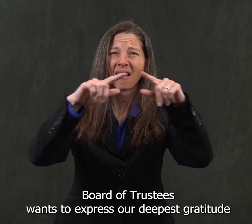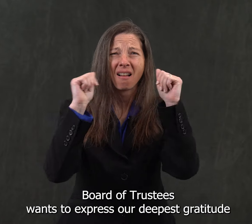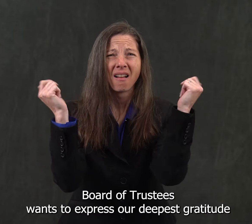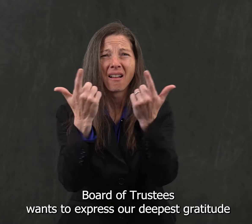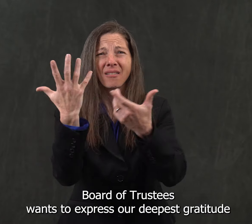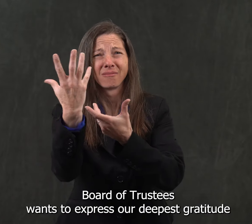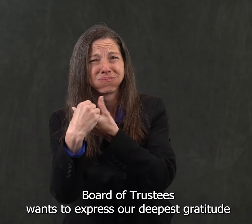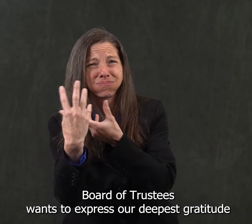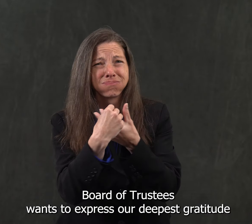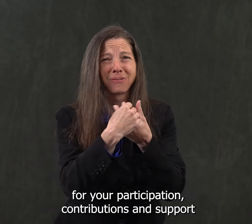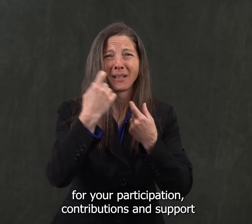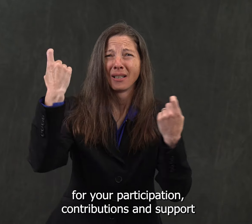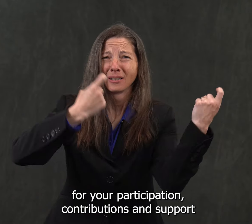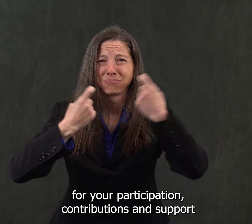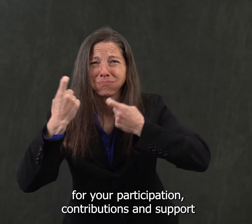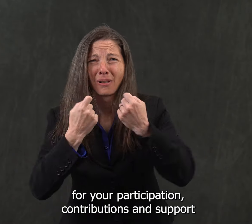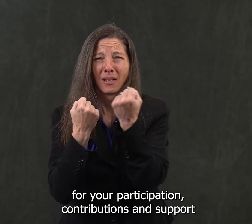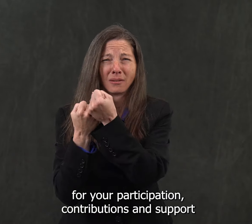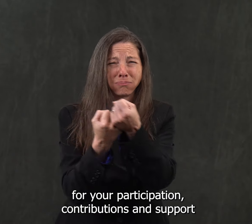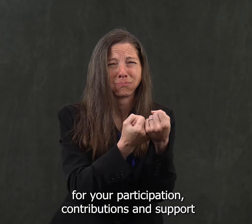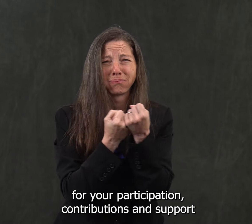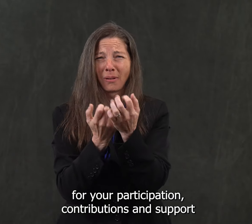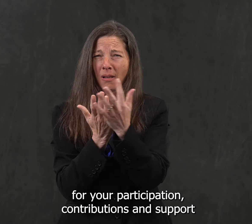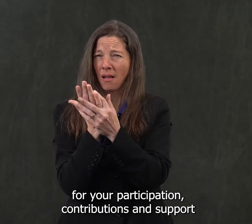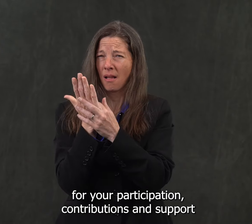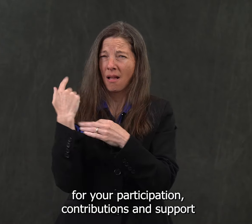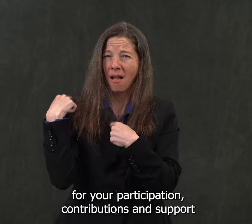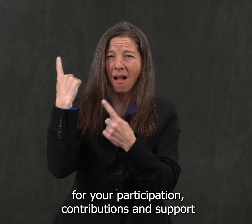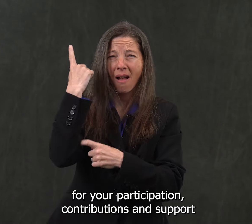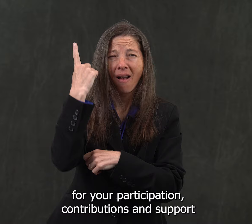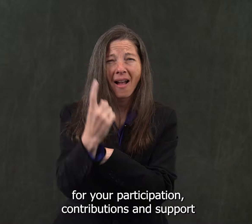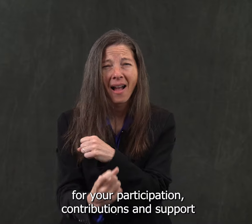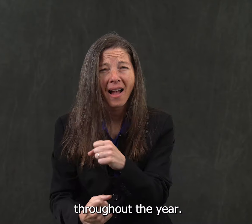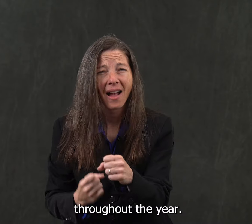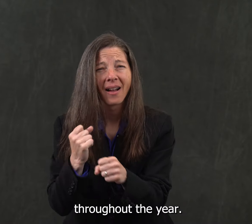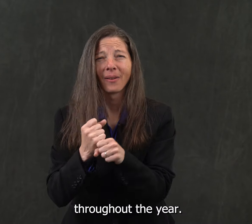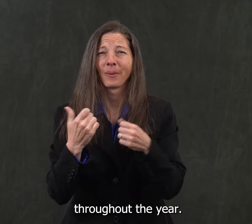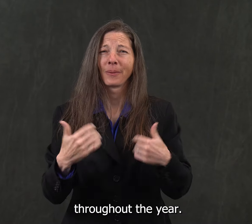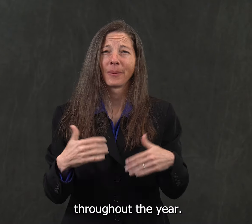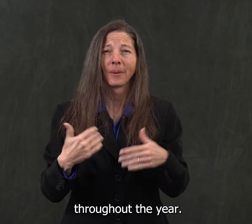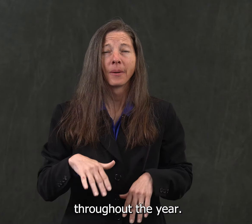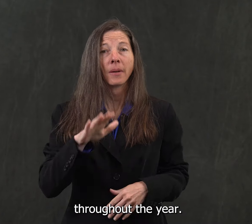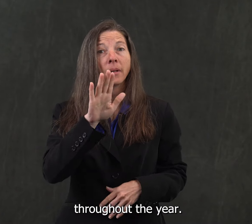deepest gratitude for your participation, contributions, and support throughout the year.